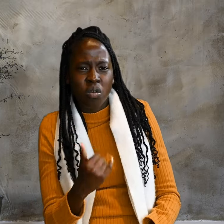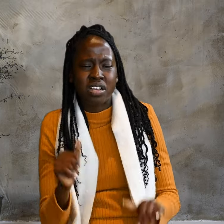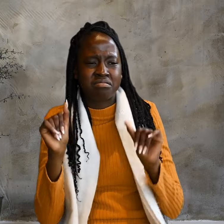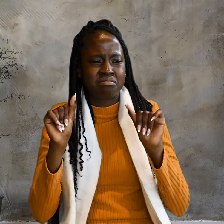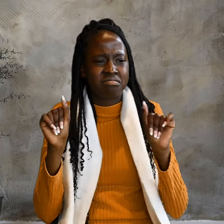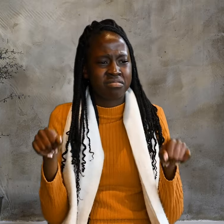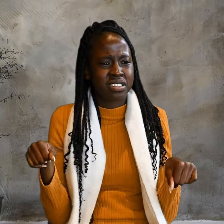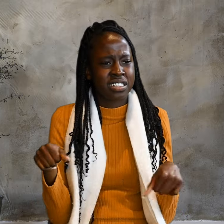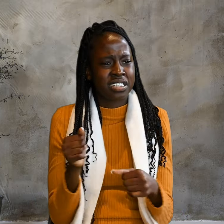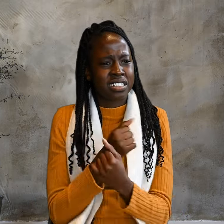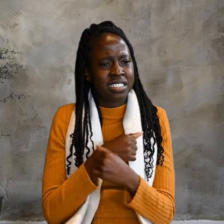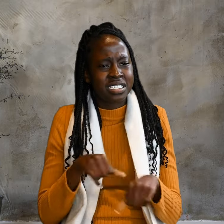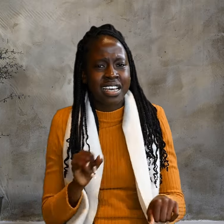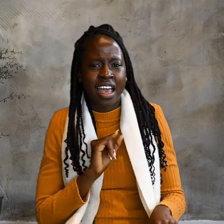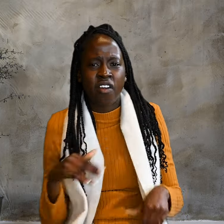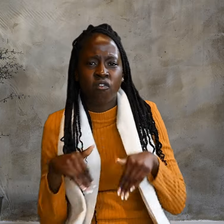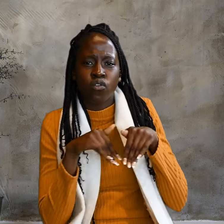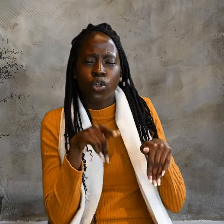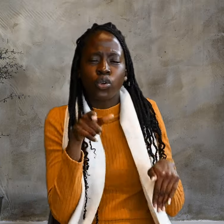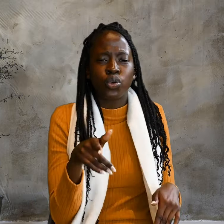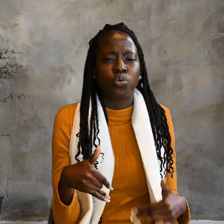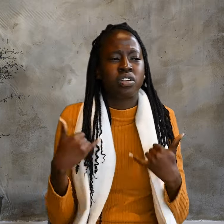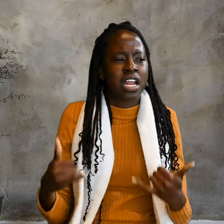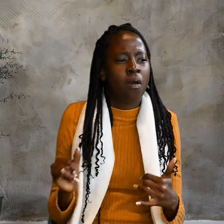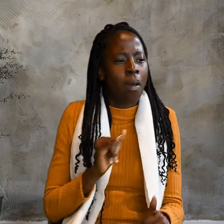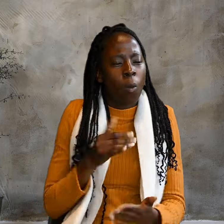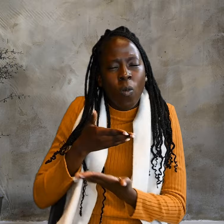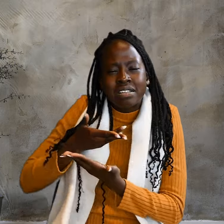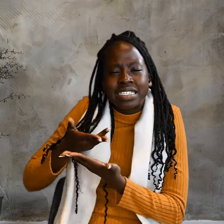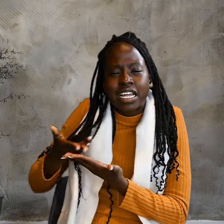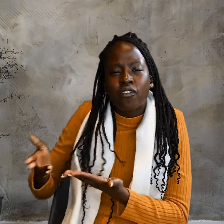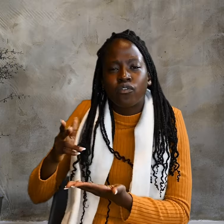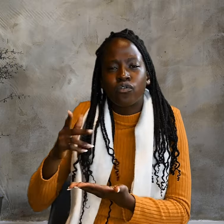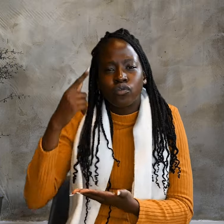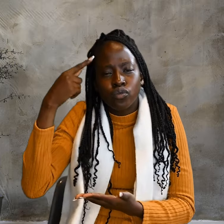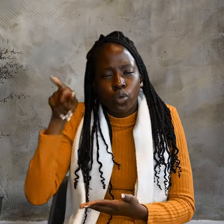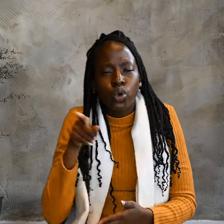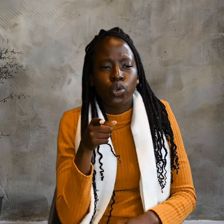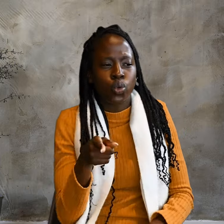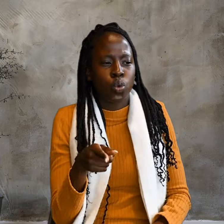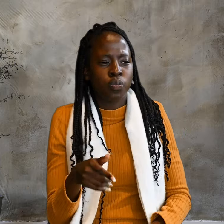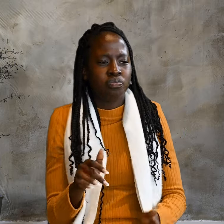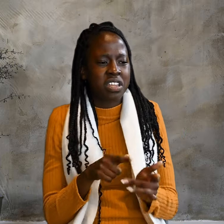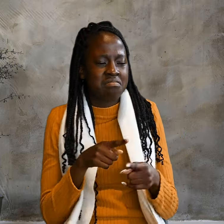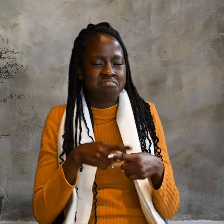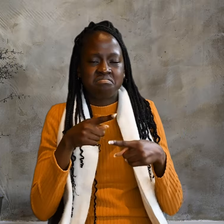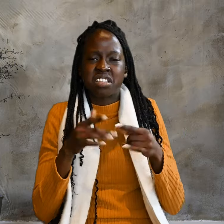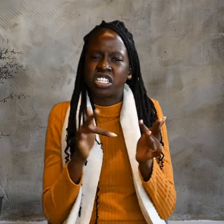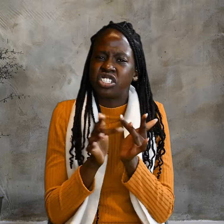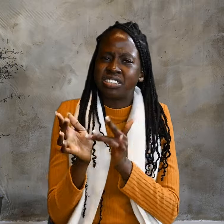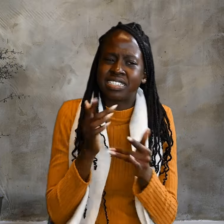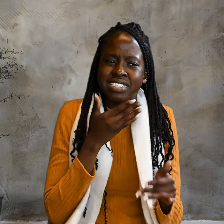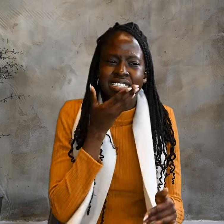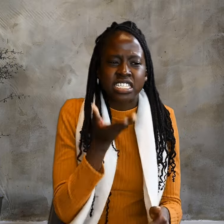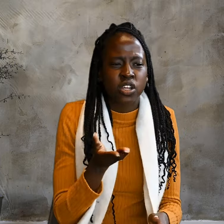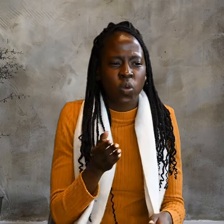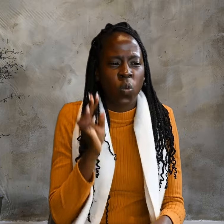now? I will lay down my life for you." Then Jesus answered, "Will